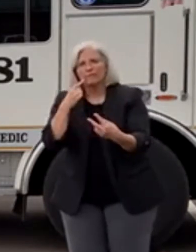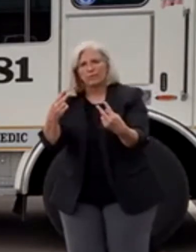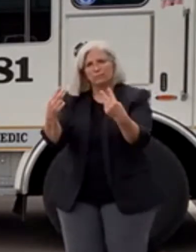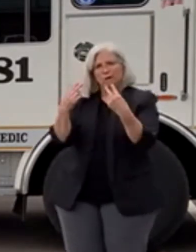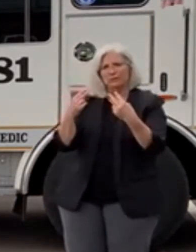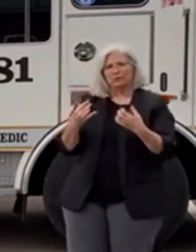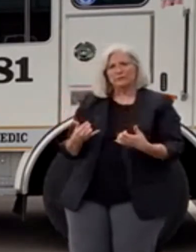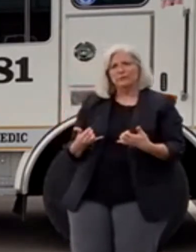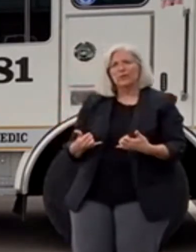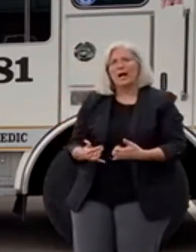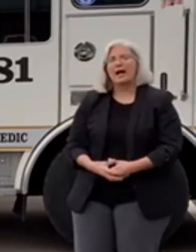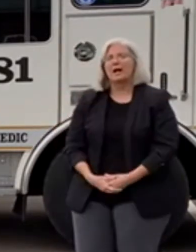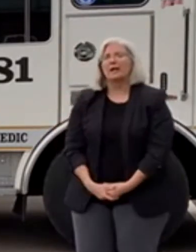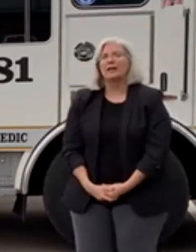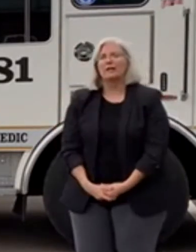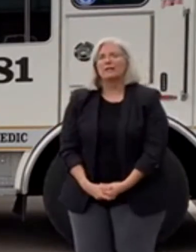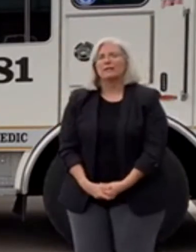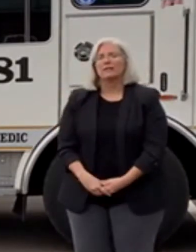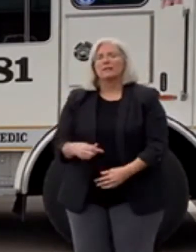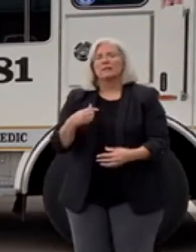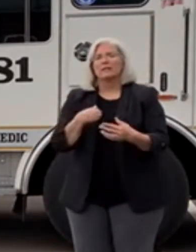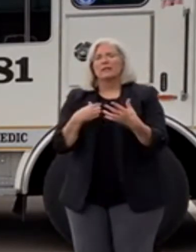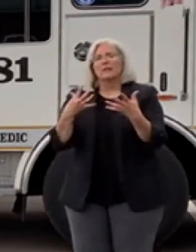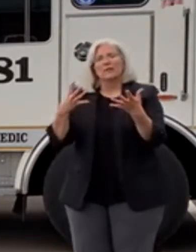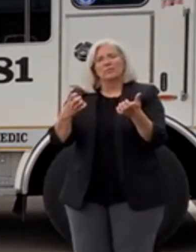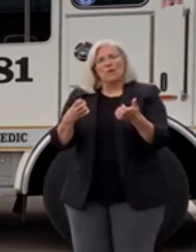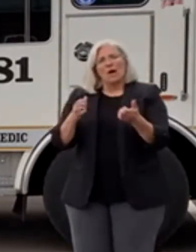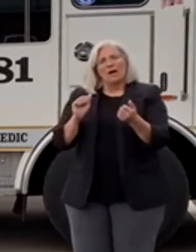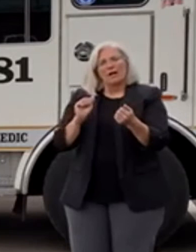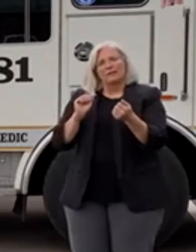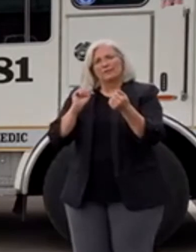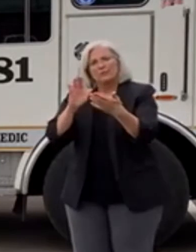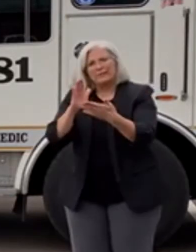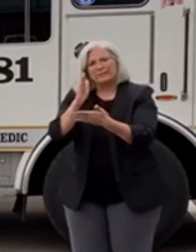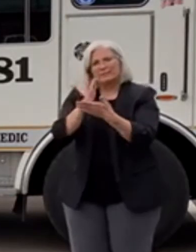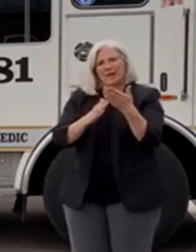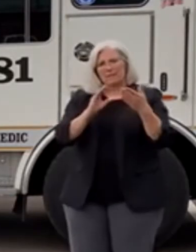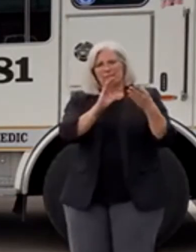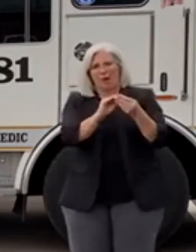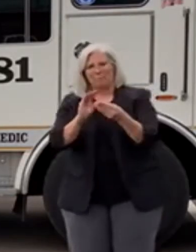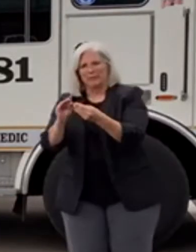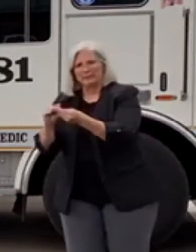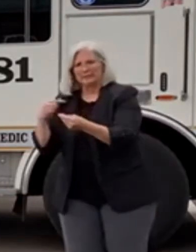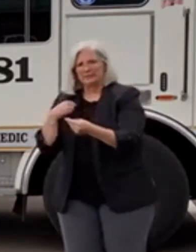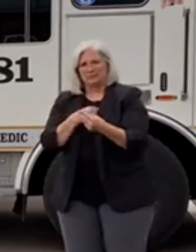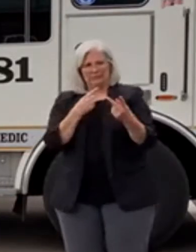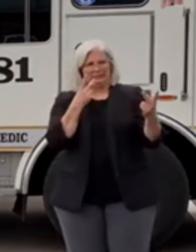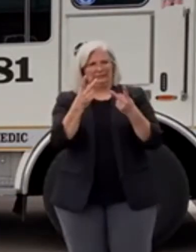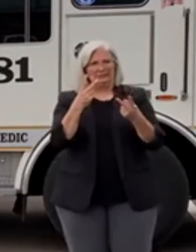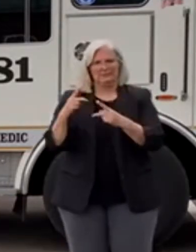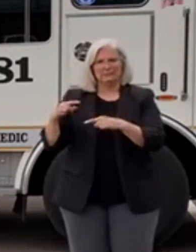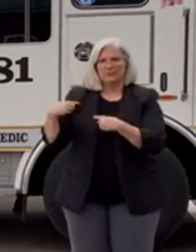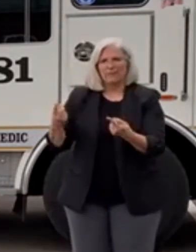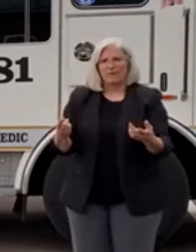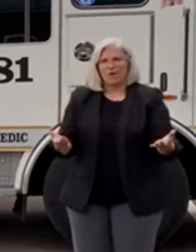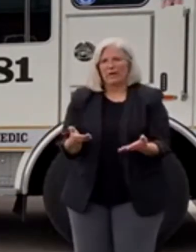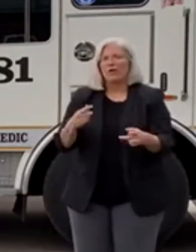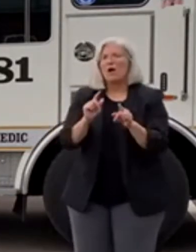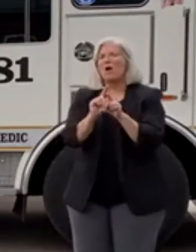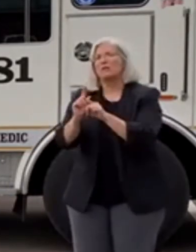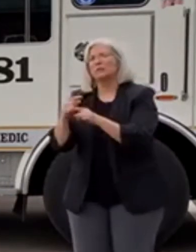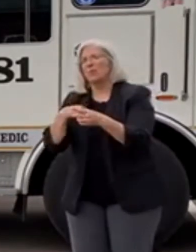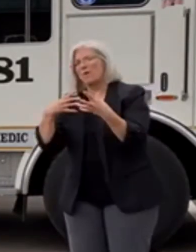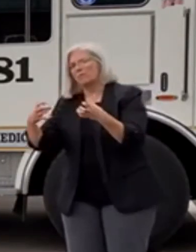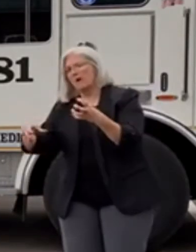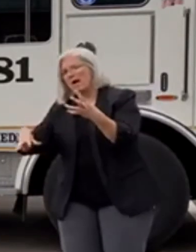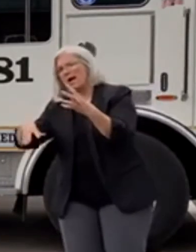reiterate some of the comments that you have heard so far, and just add a little bit more from the